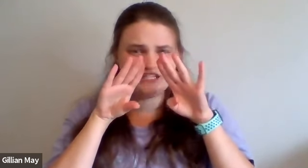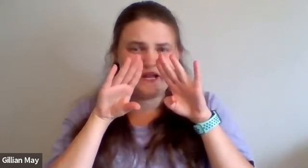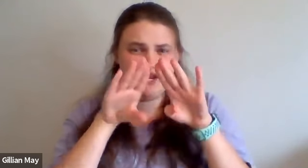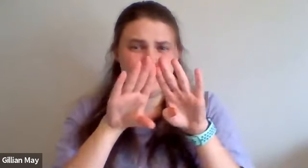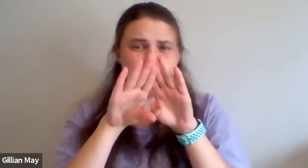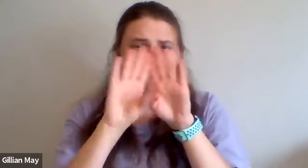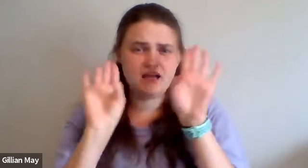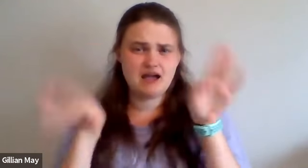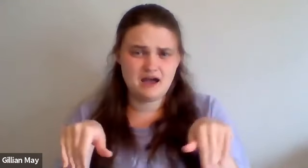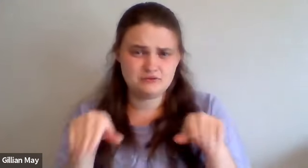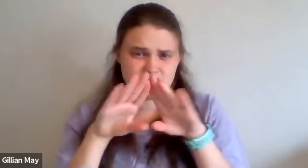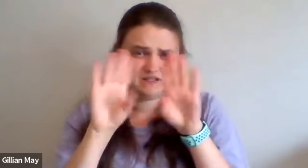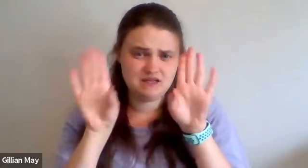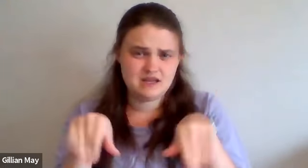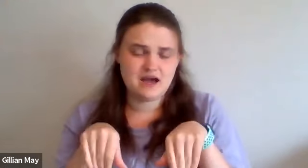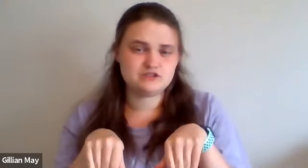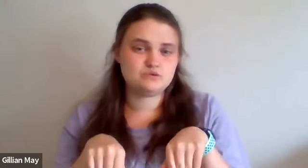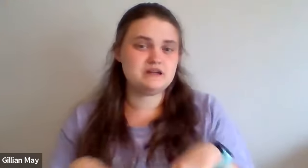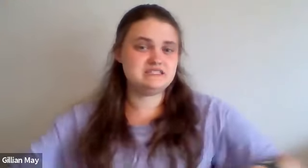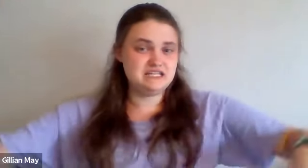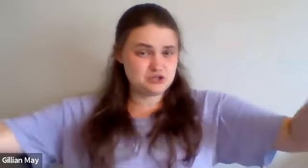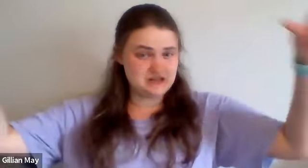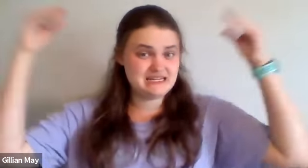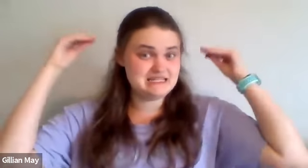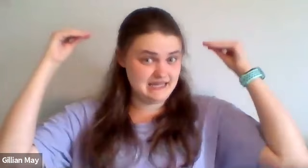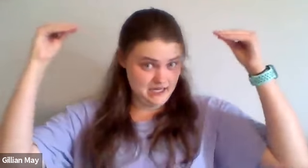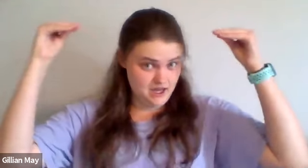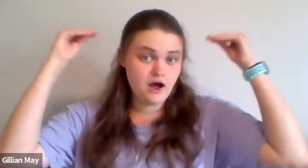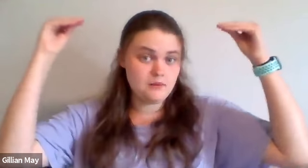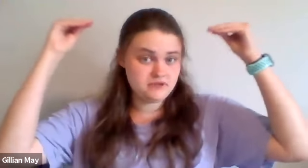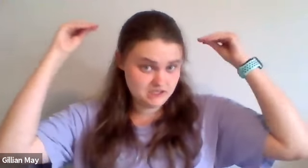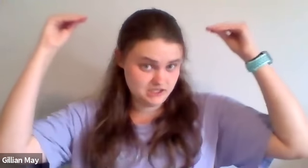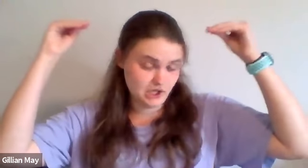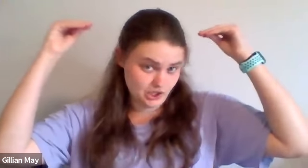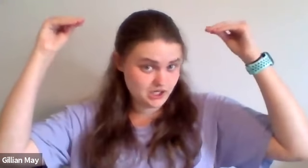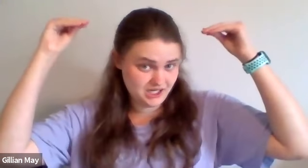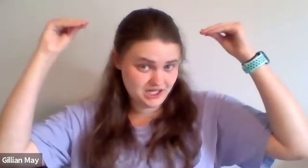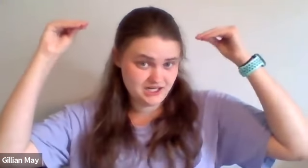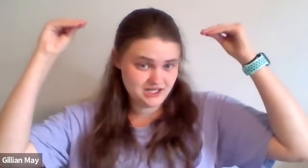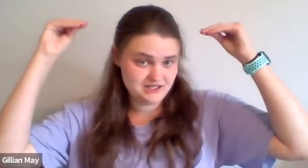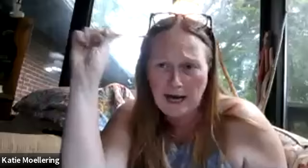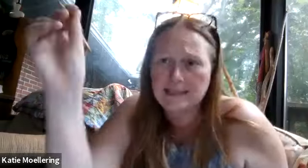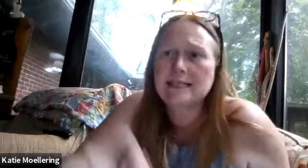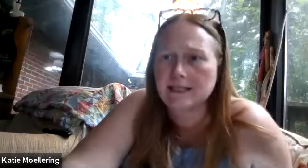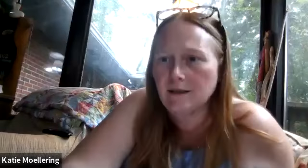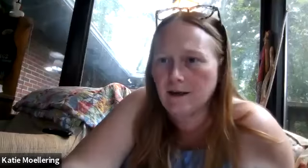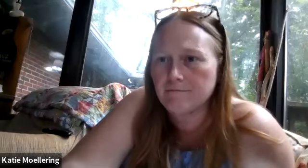my nose, house. Whereas teacher, it is like up here.